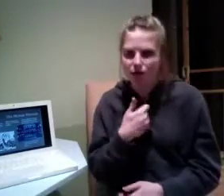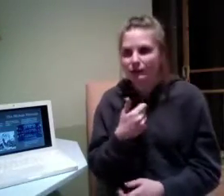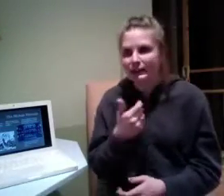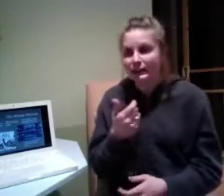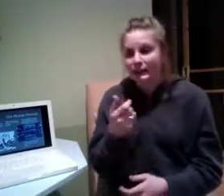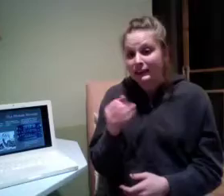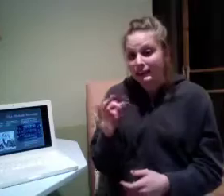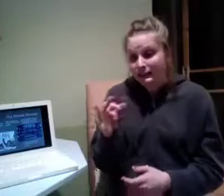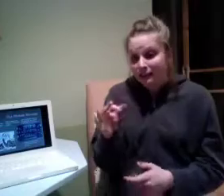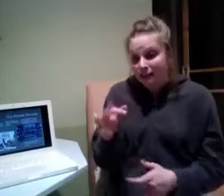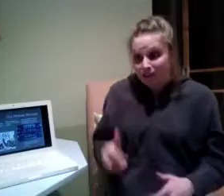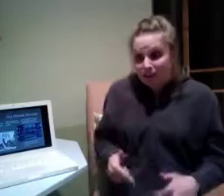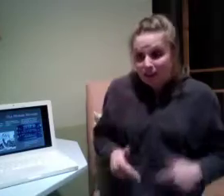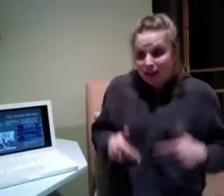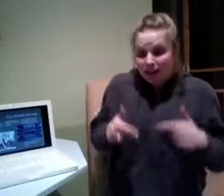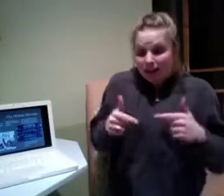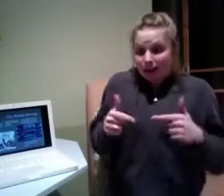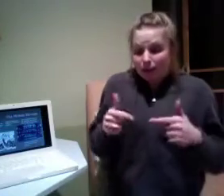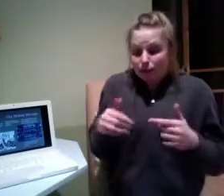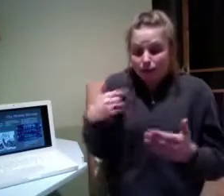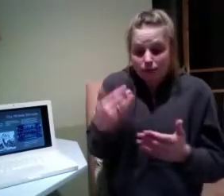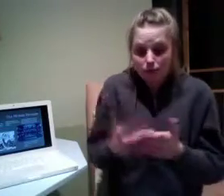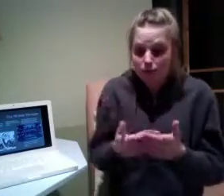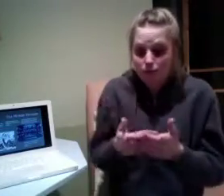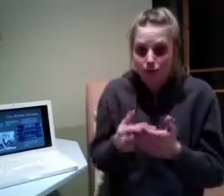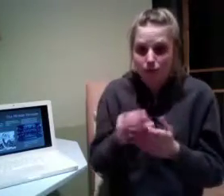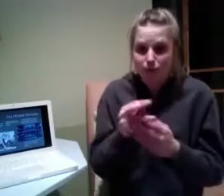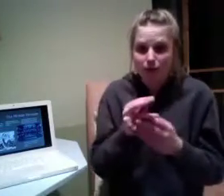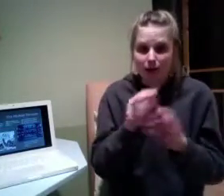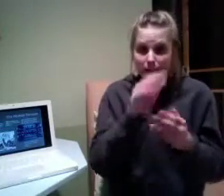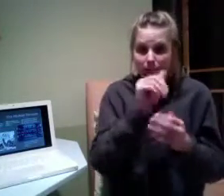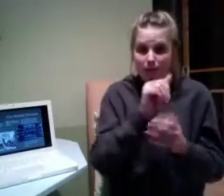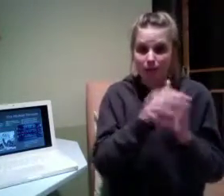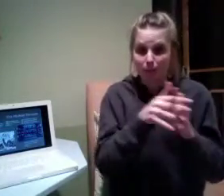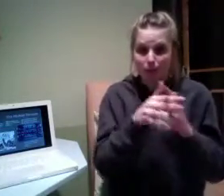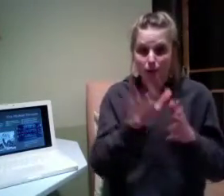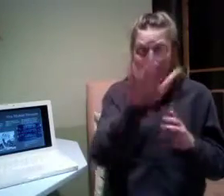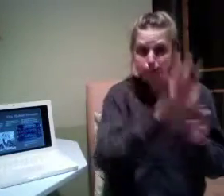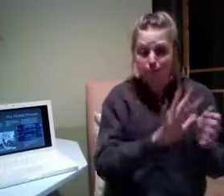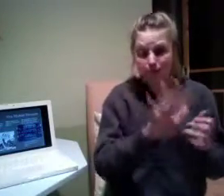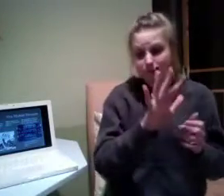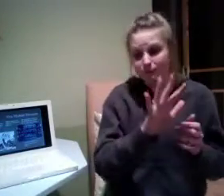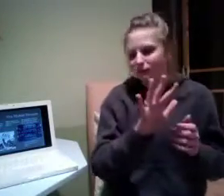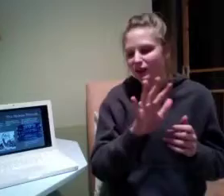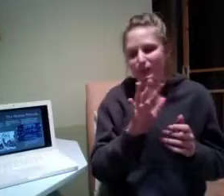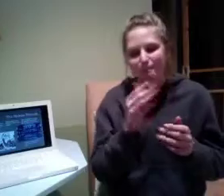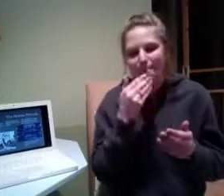situation from the point of enslavement until they get off the boat. And it doesn't get any better once they get off the